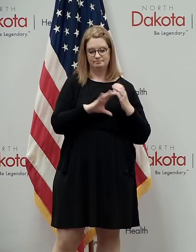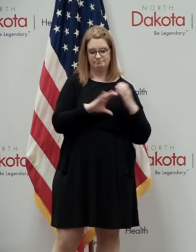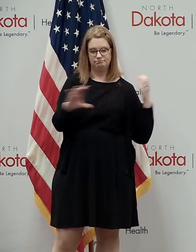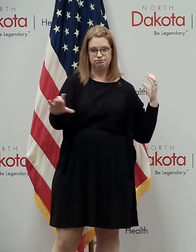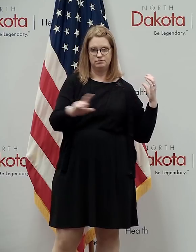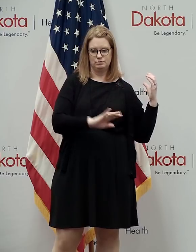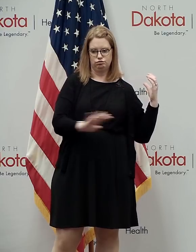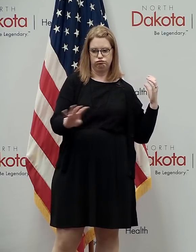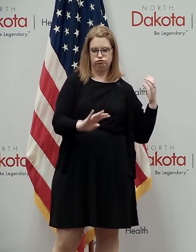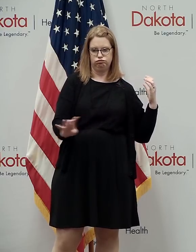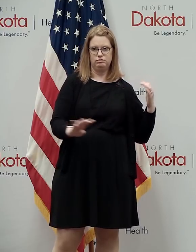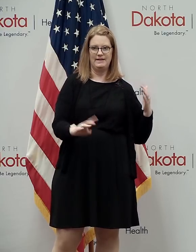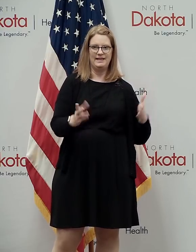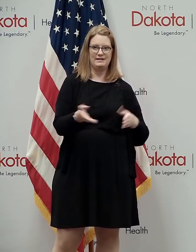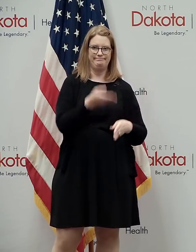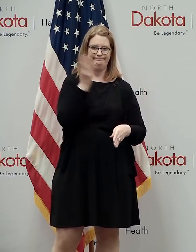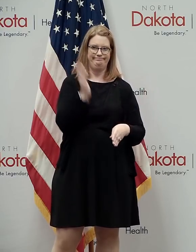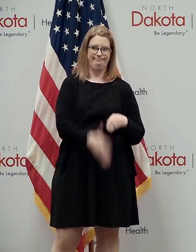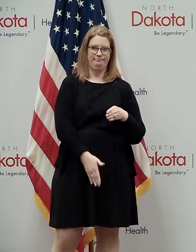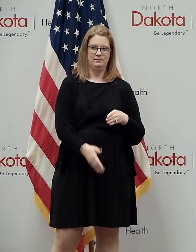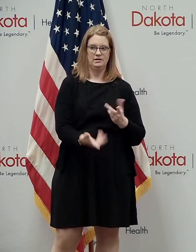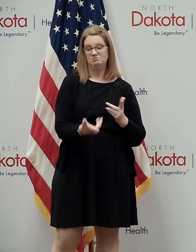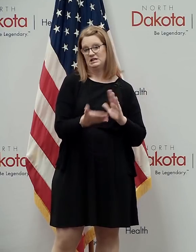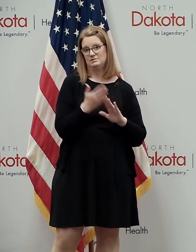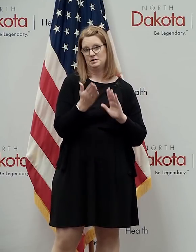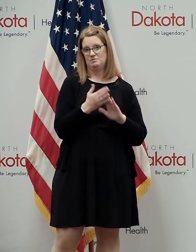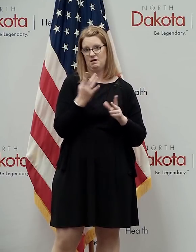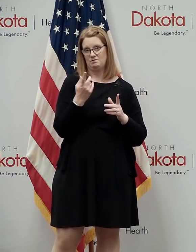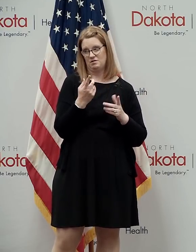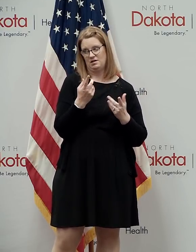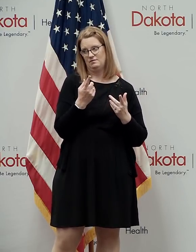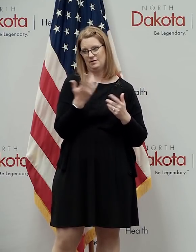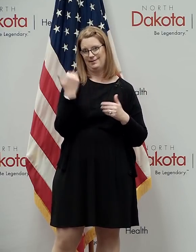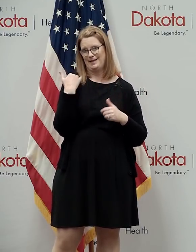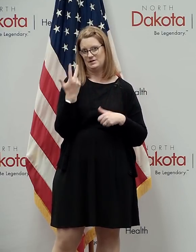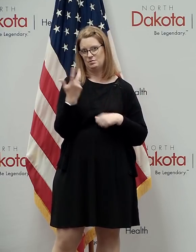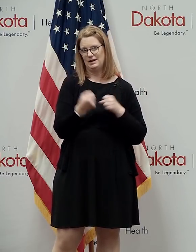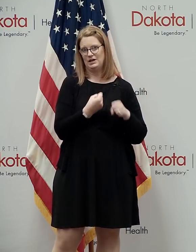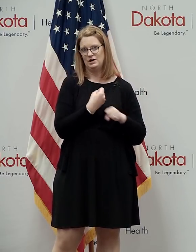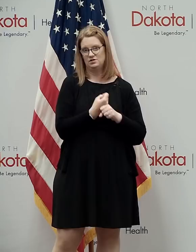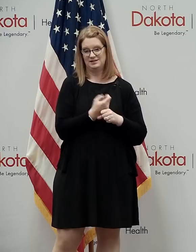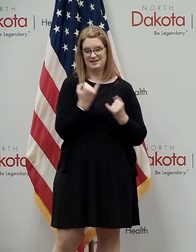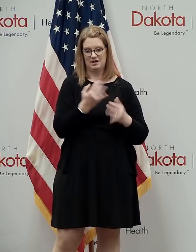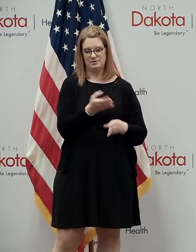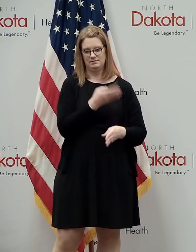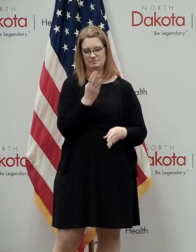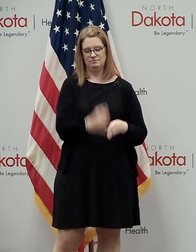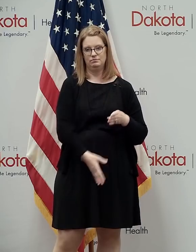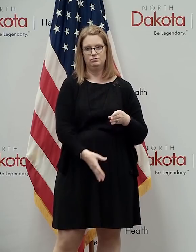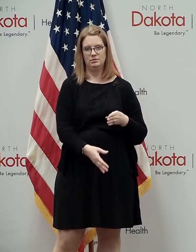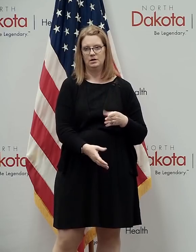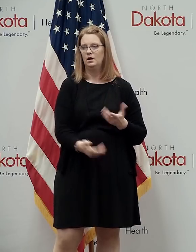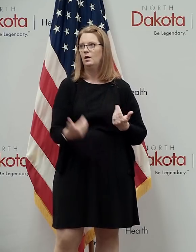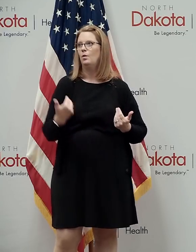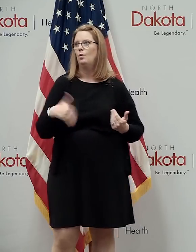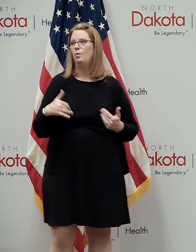single order after it's been operating successfully and safely for 3 years, the impact is tremendous.